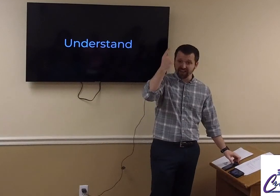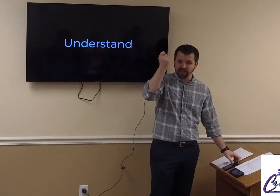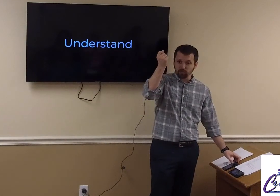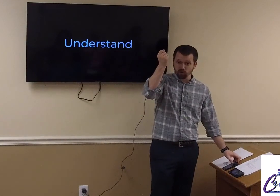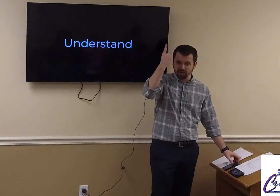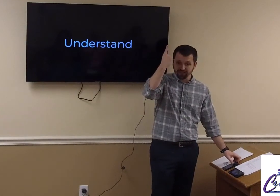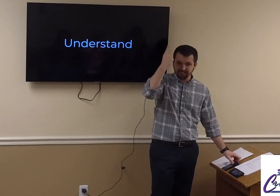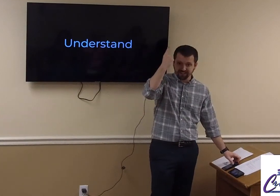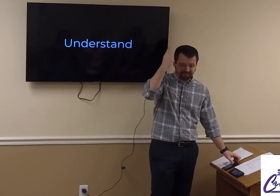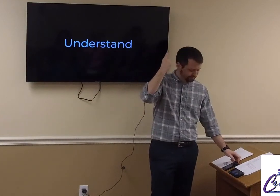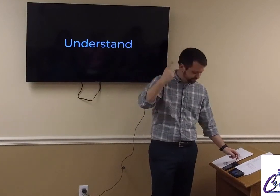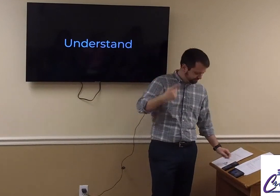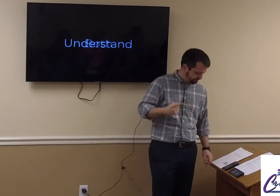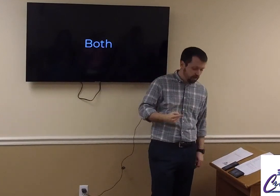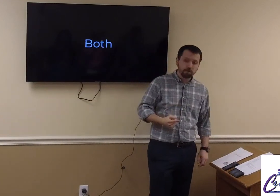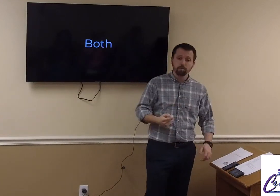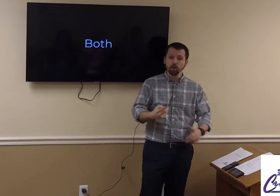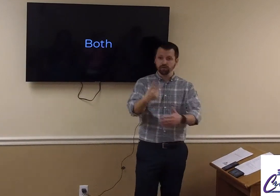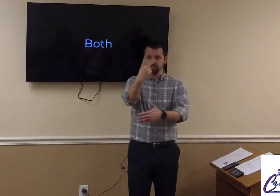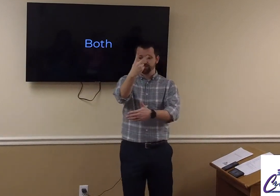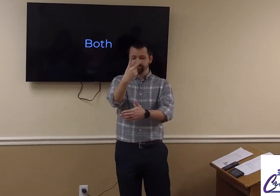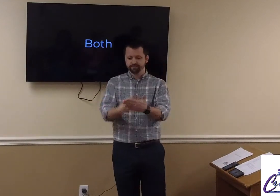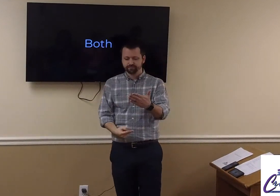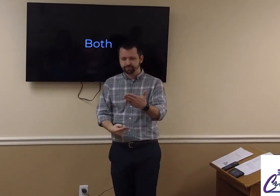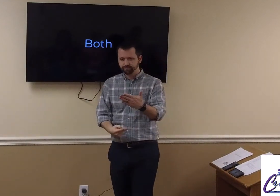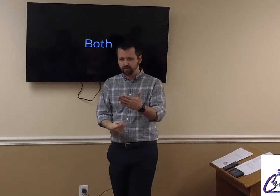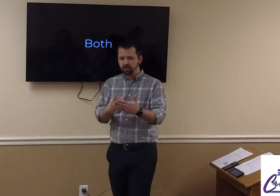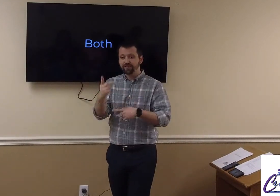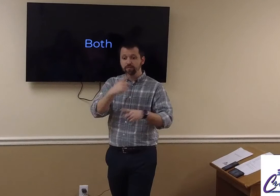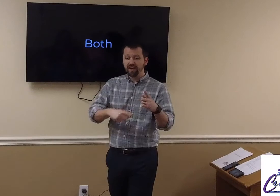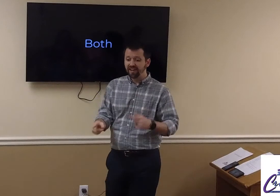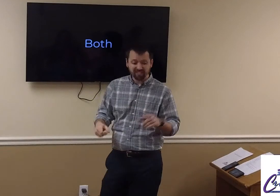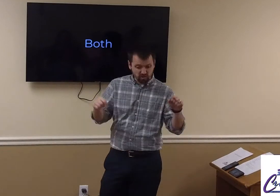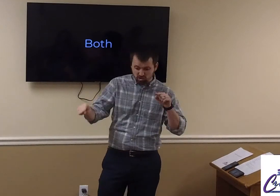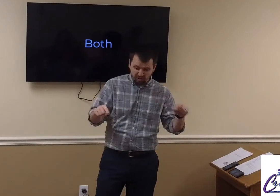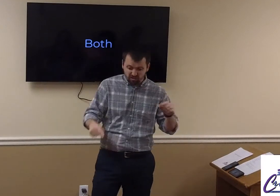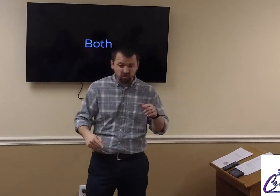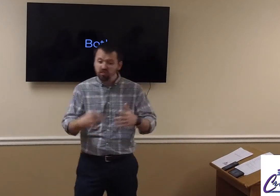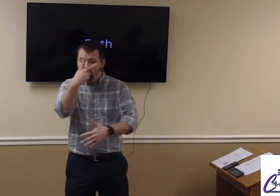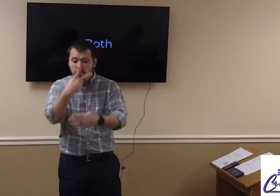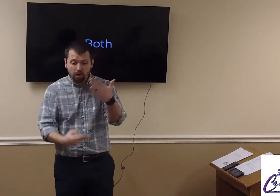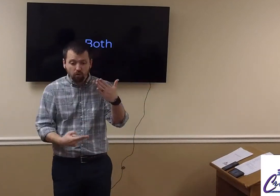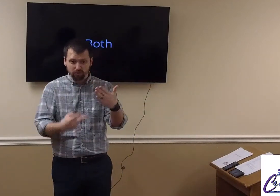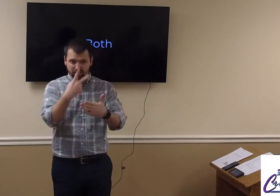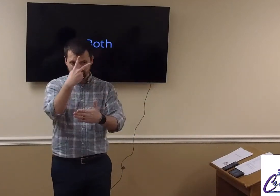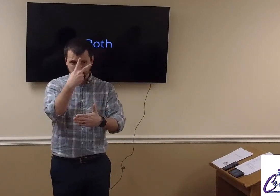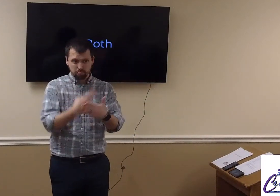understand, light bulb going off. Ding, ding, ding. Both. So like if I'm signing, I say there's two ways to do this. Both.